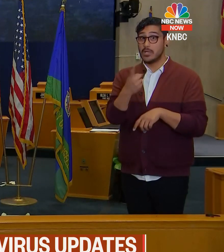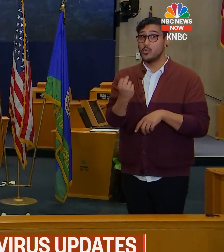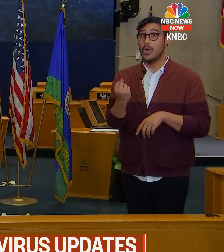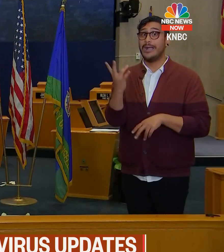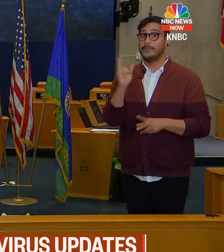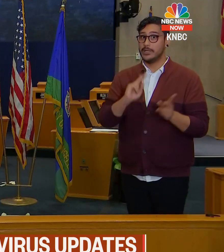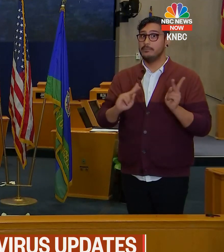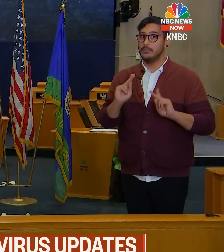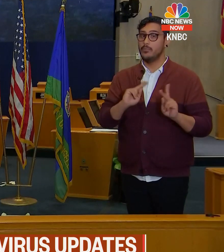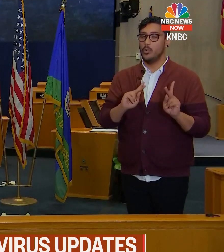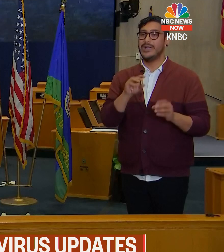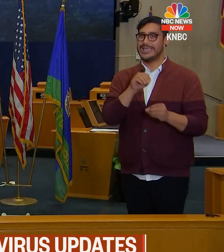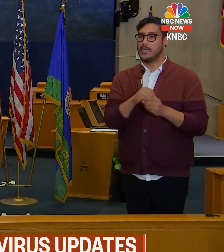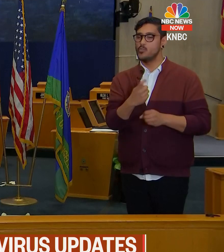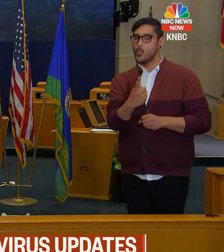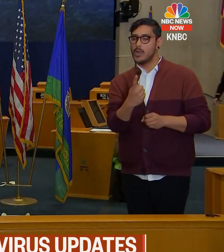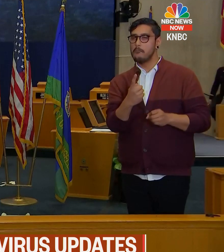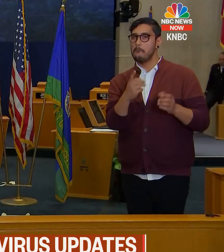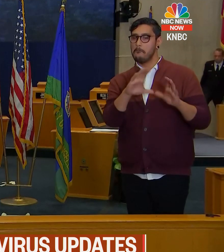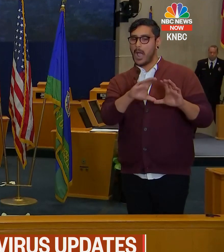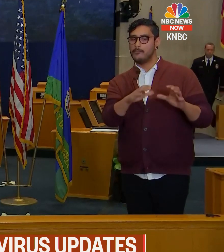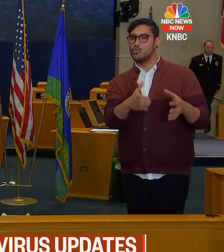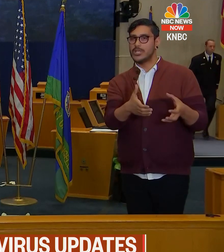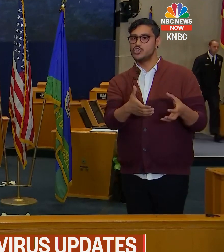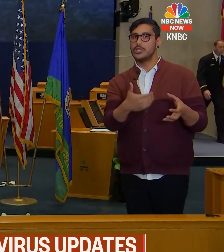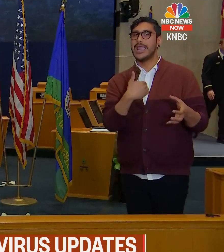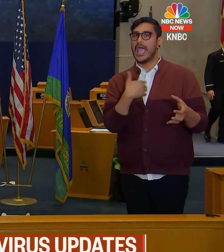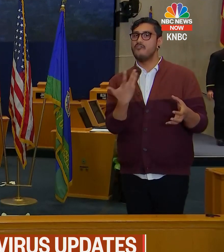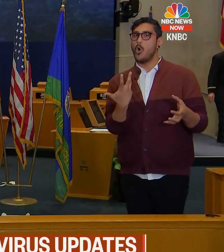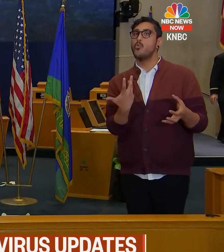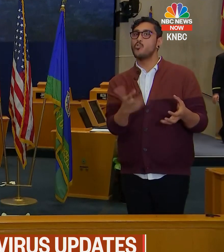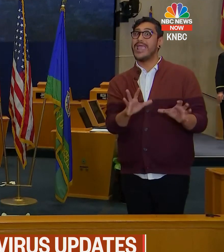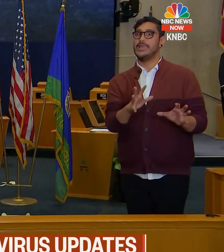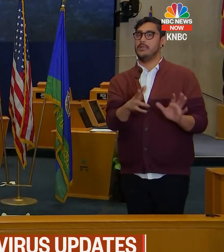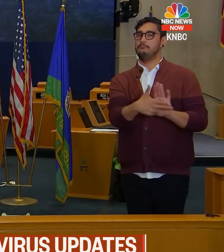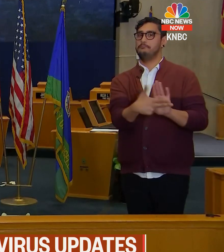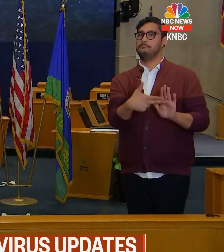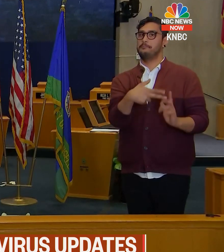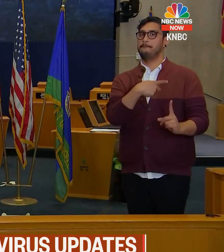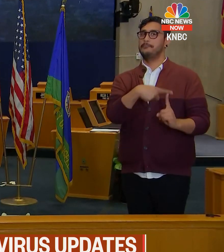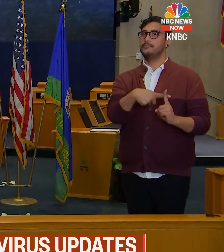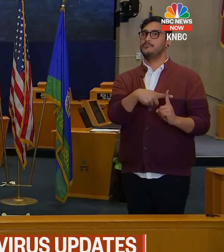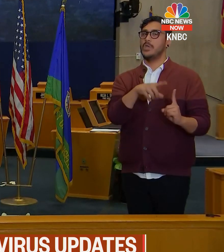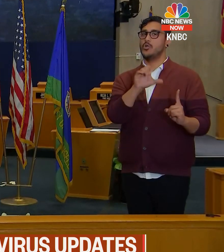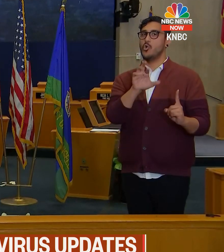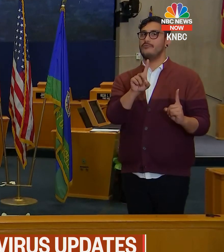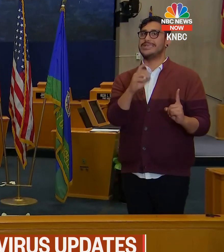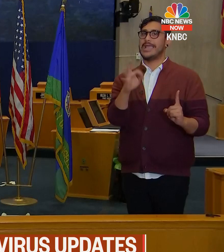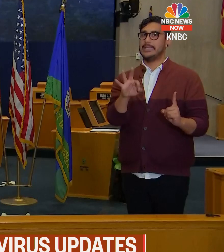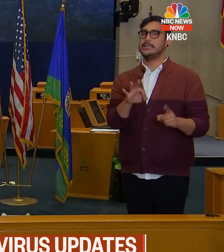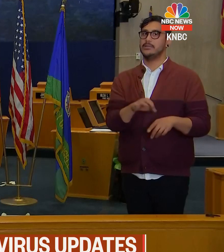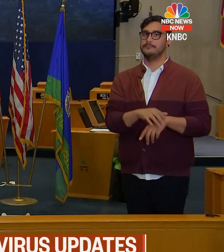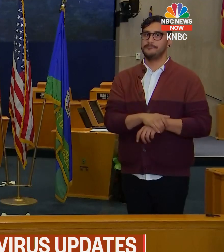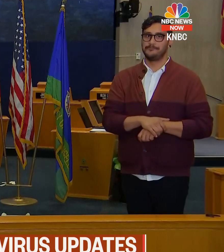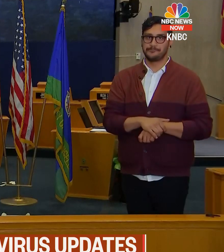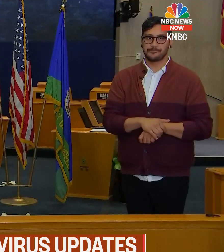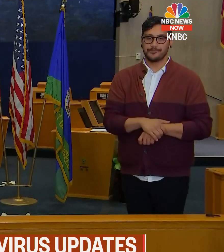people in a given population may in fact have already been infected with COVID-19.